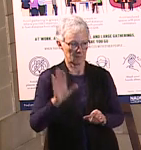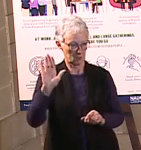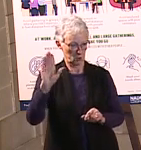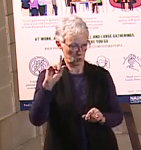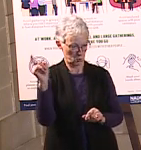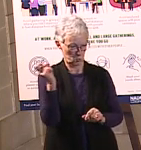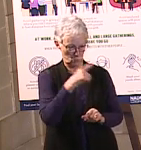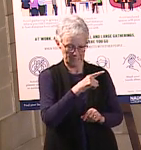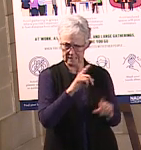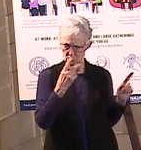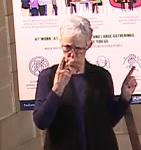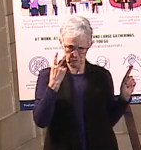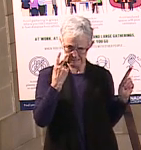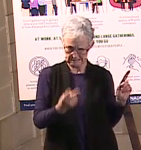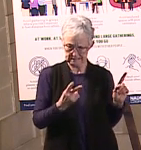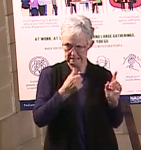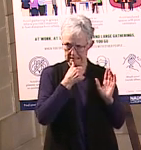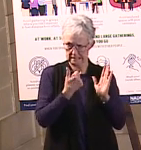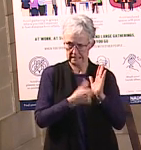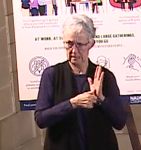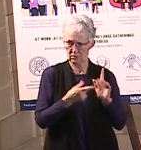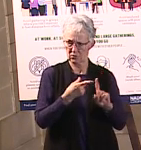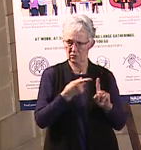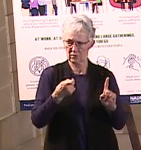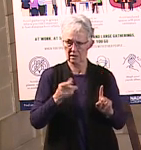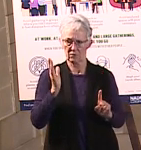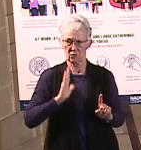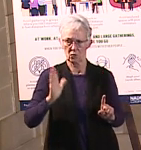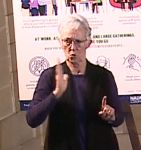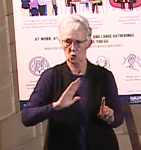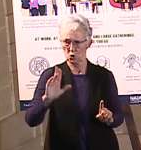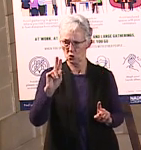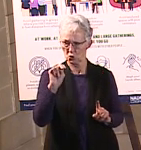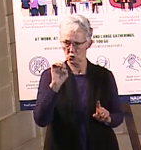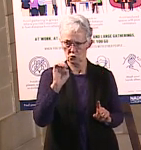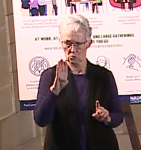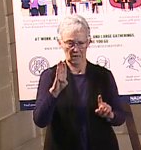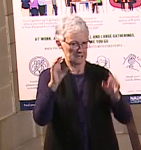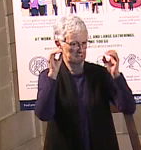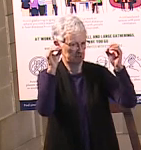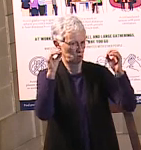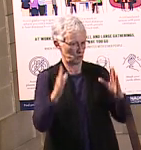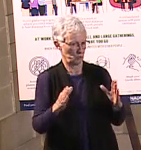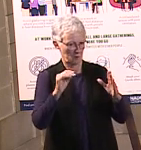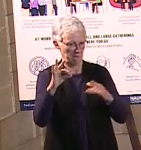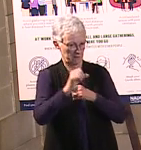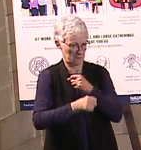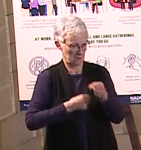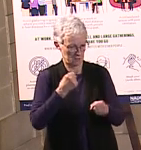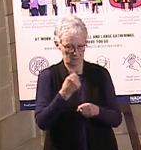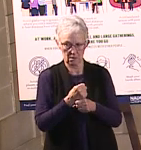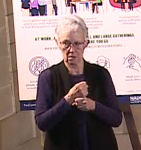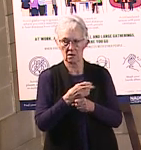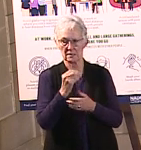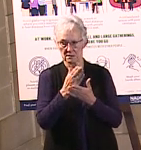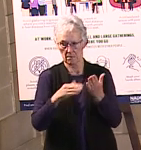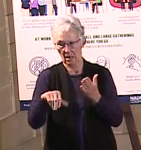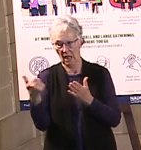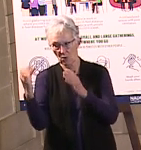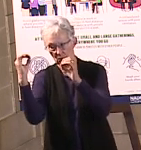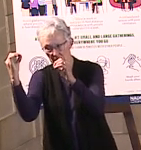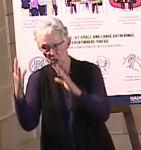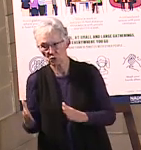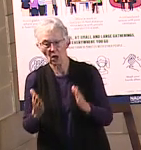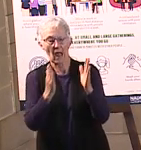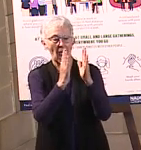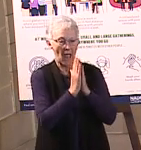was, have I seen the letter from the former Nebraska Teacher of the Year and a number of educators asking for a mask